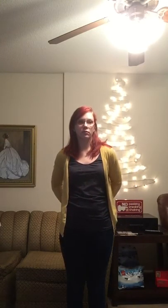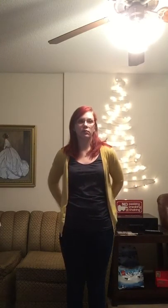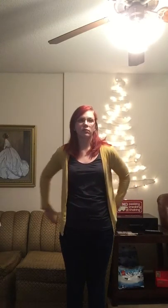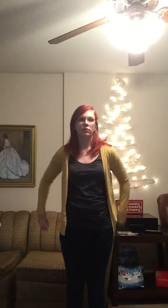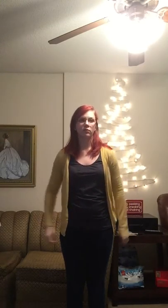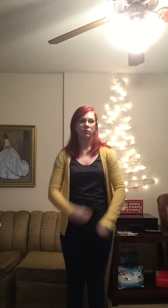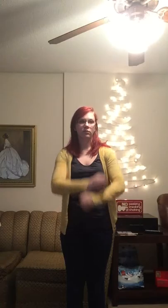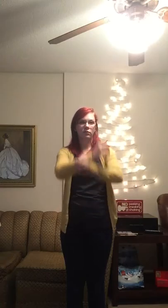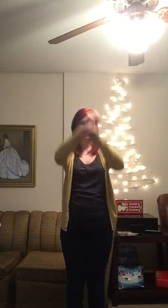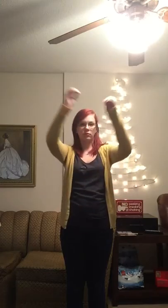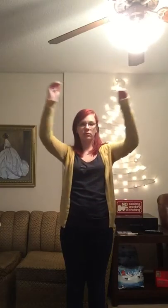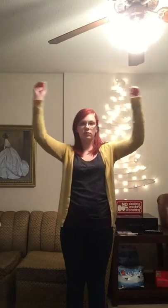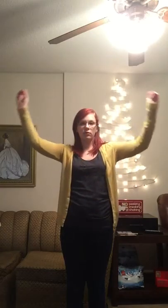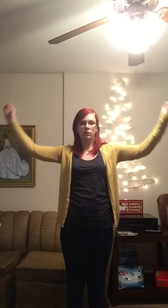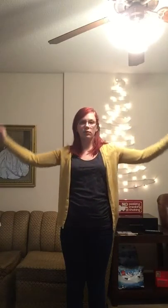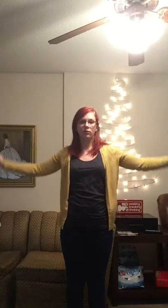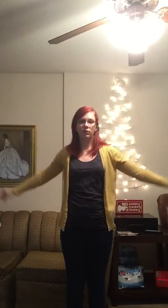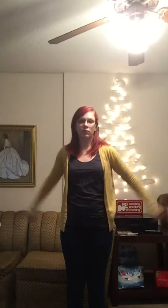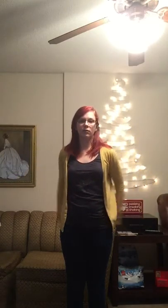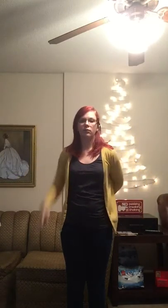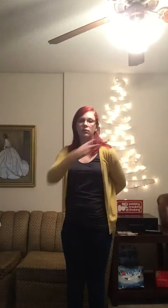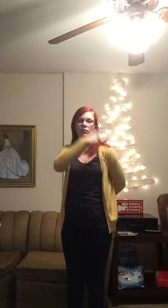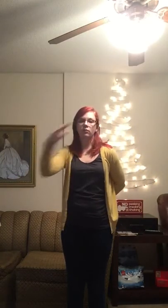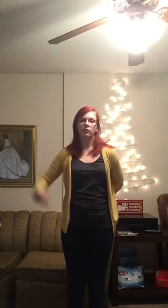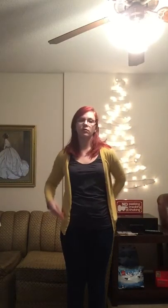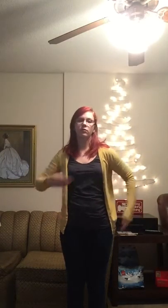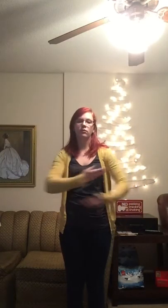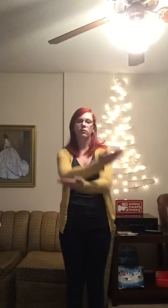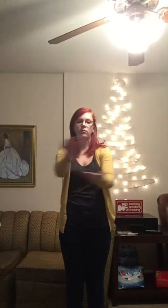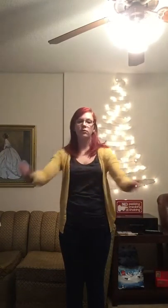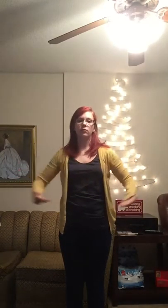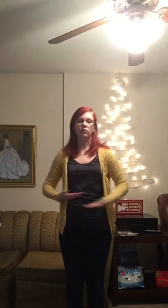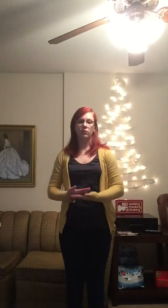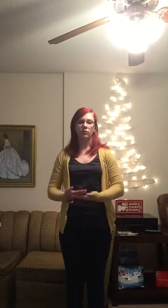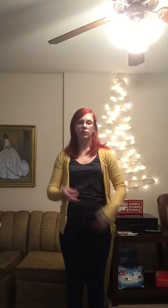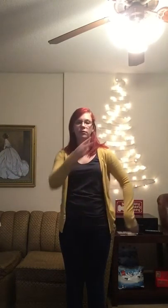part starts.